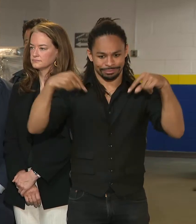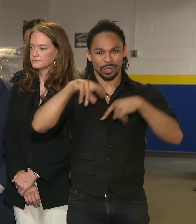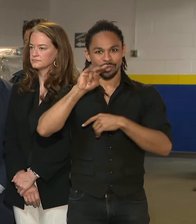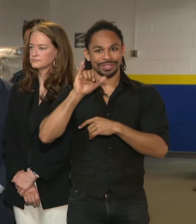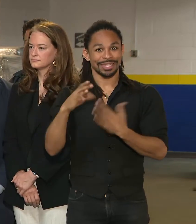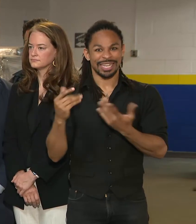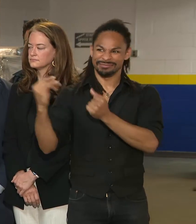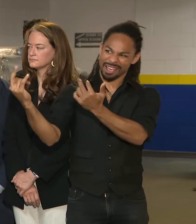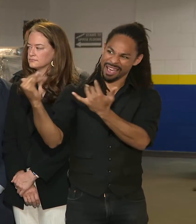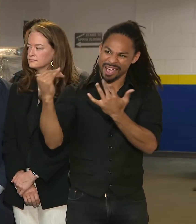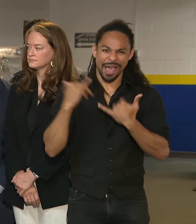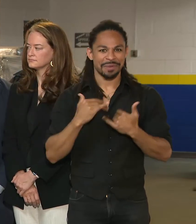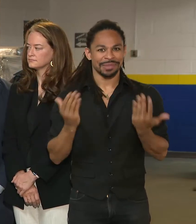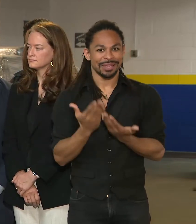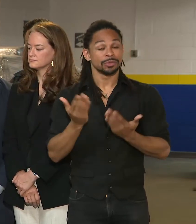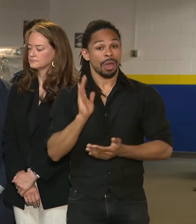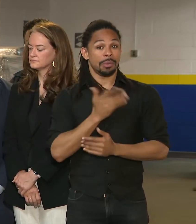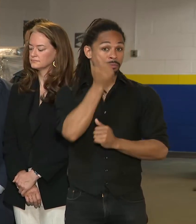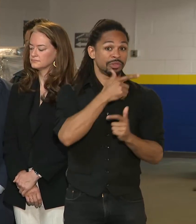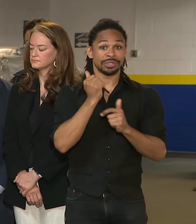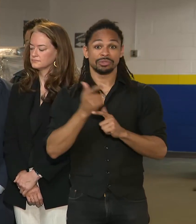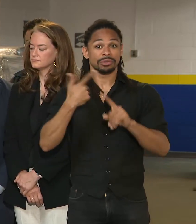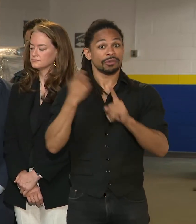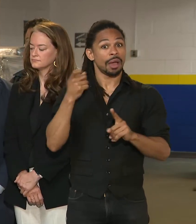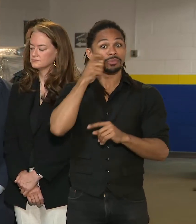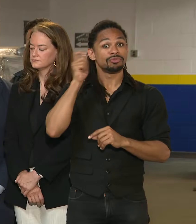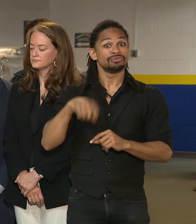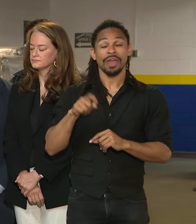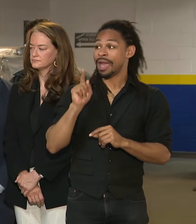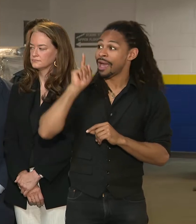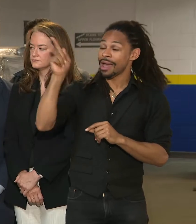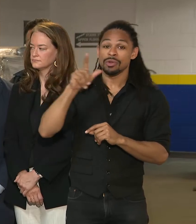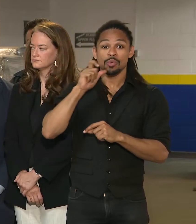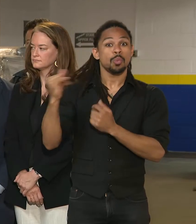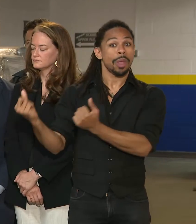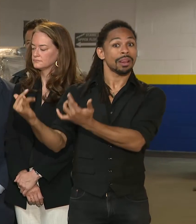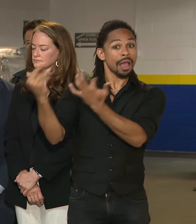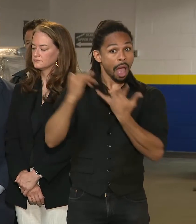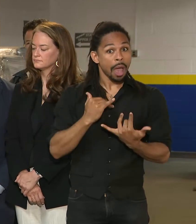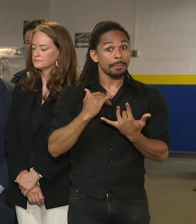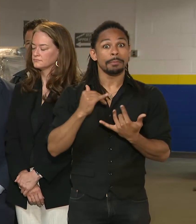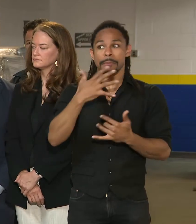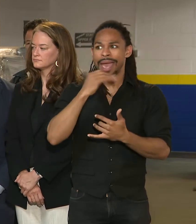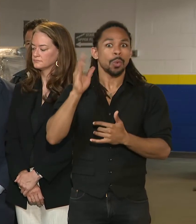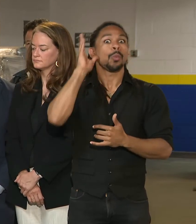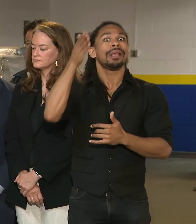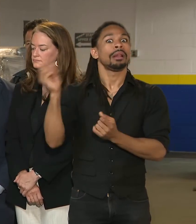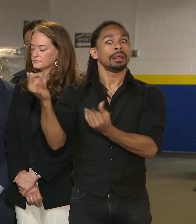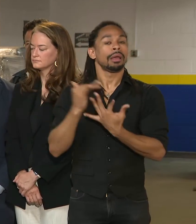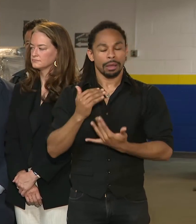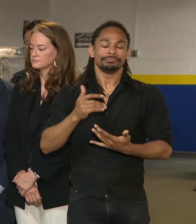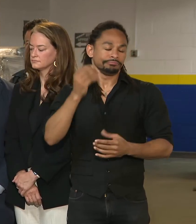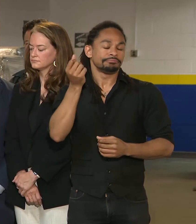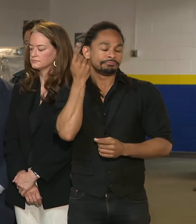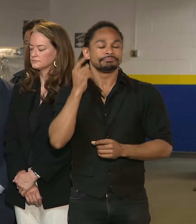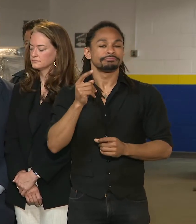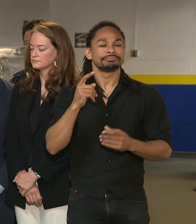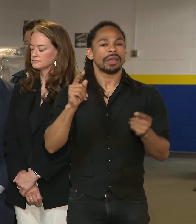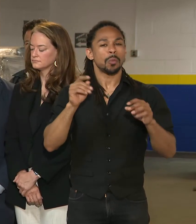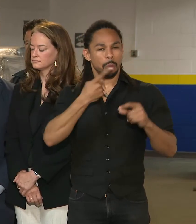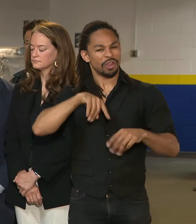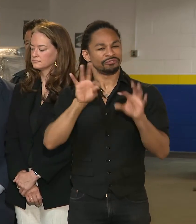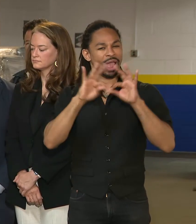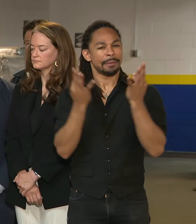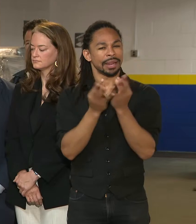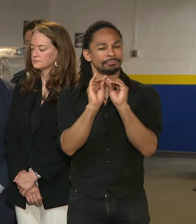from the Ukraine, those who are here and who will be coming here, to know that as family, we're going to look after each other. So we see